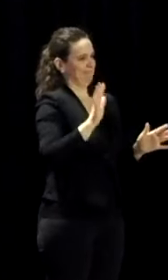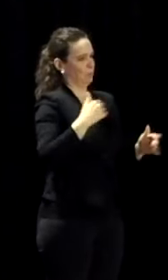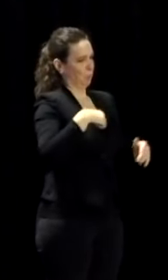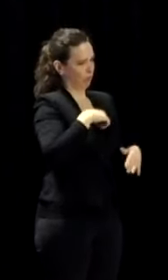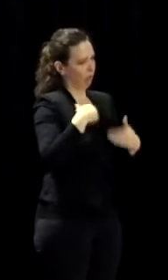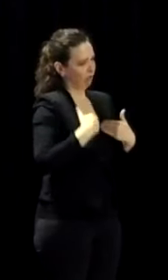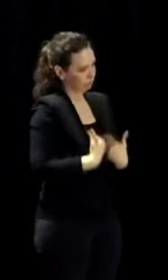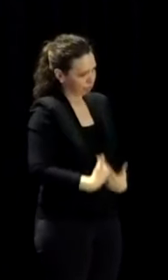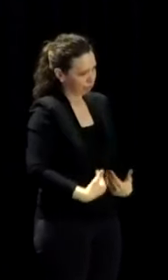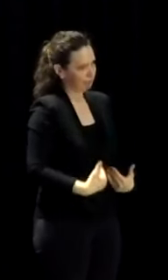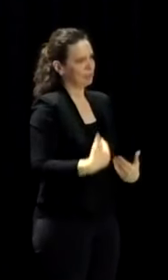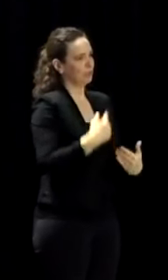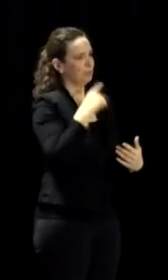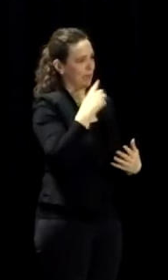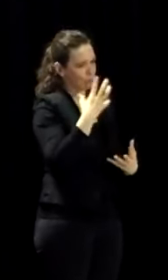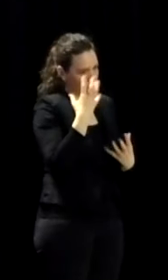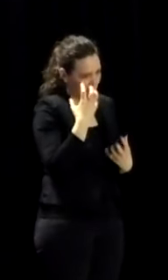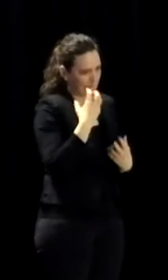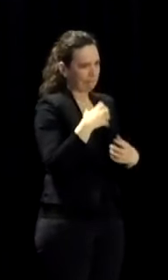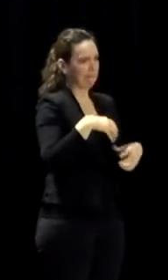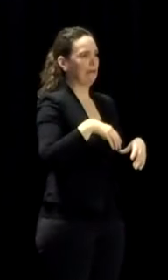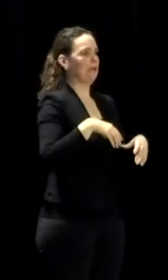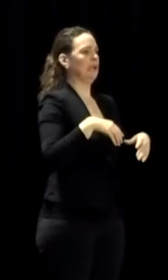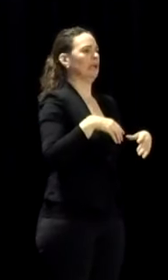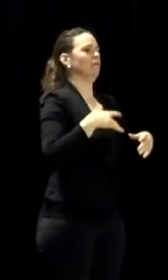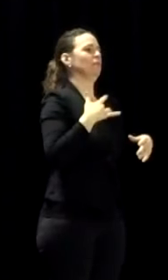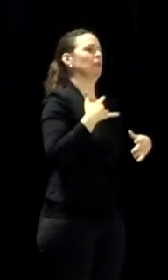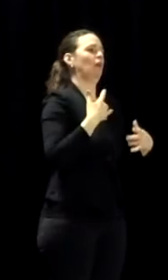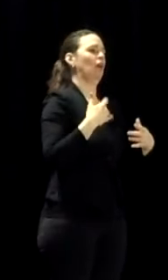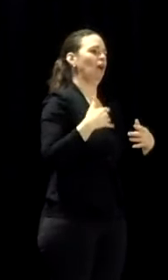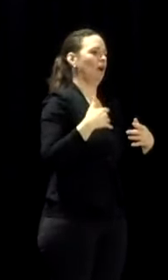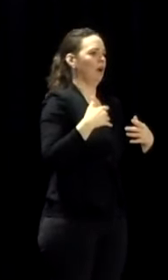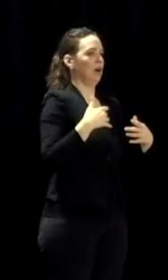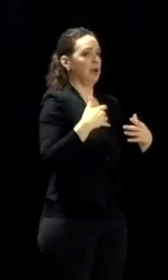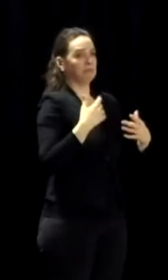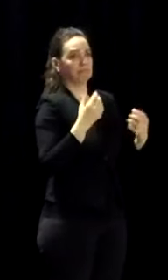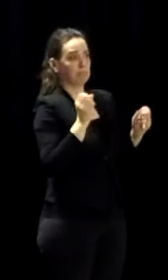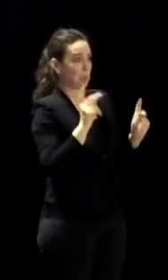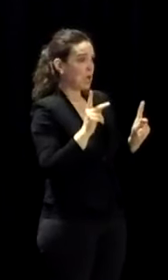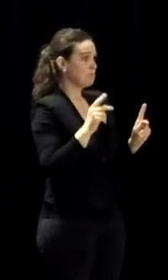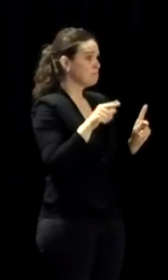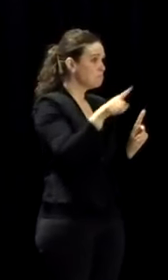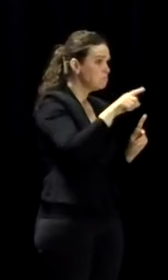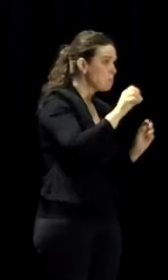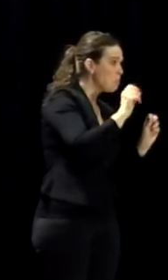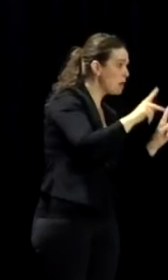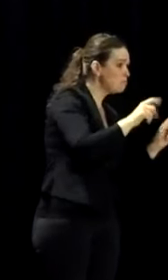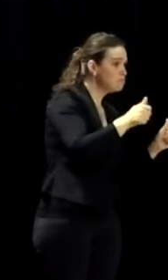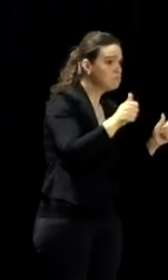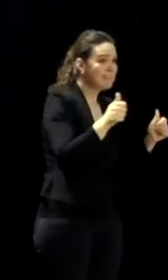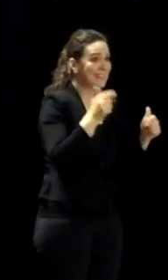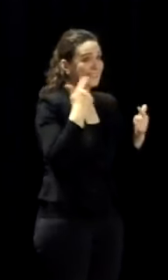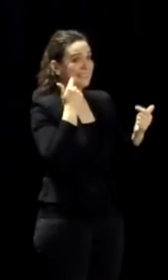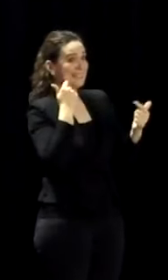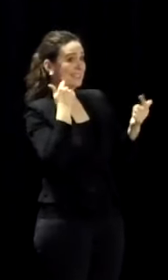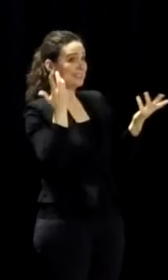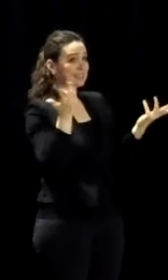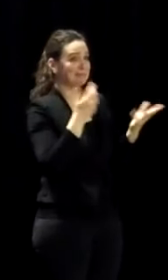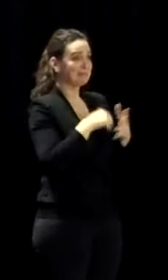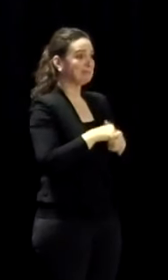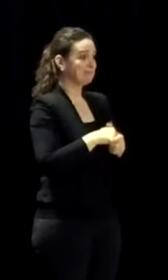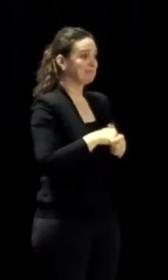others. Today I'm having a pretty good day, Tim. I think we're having a good day today, I think. But overall, this